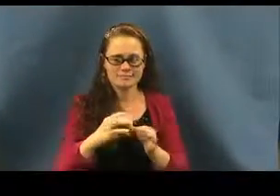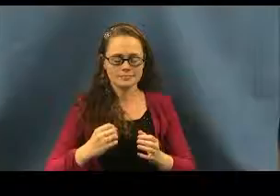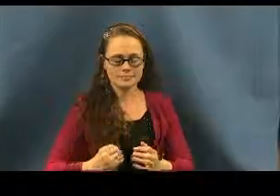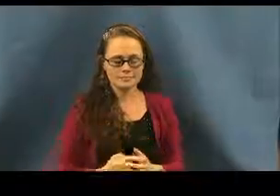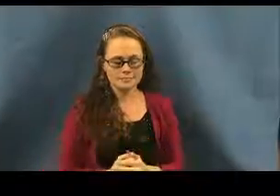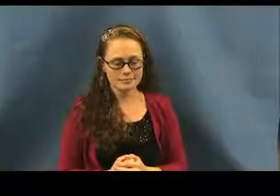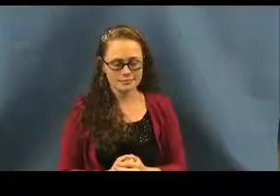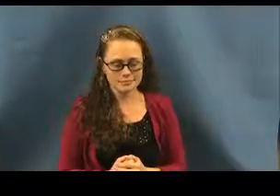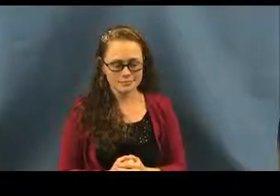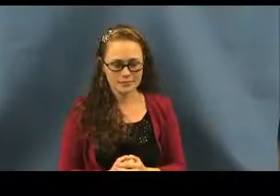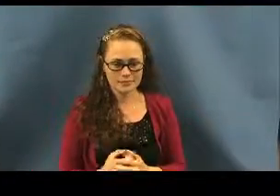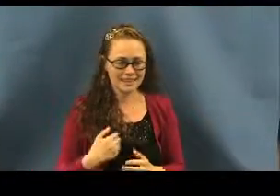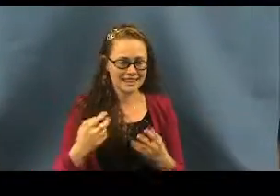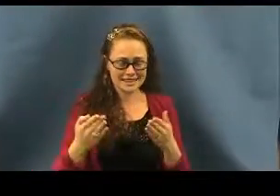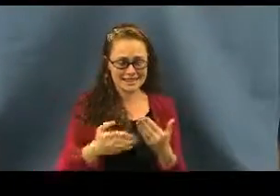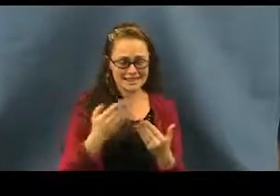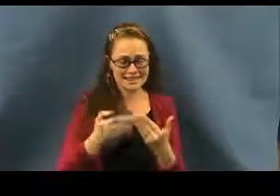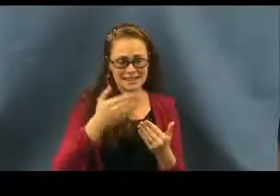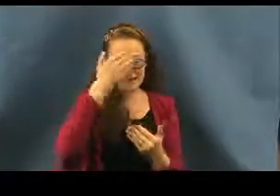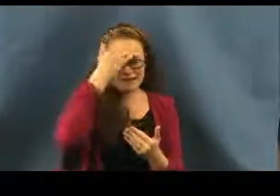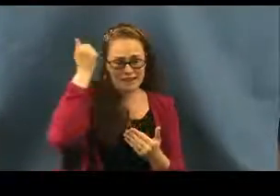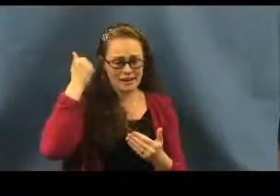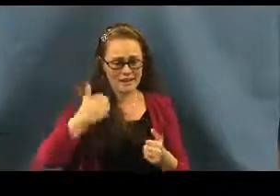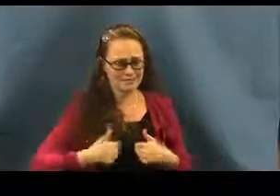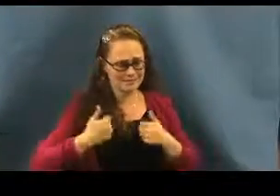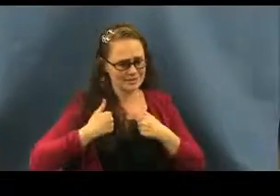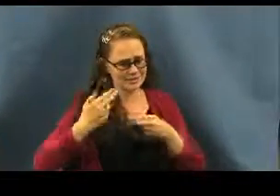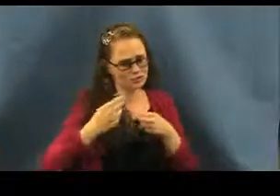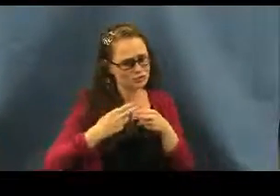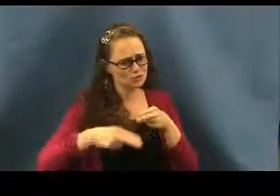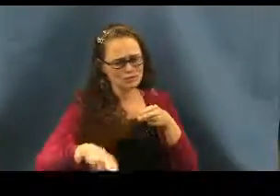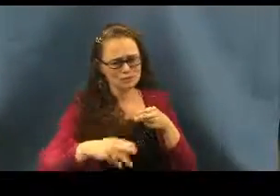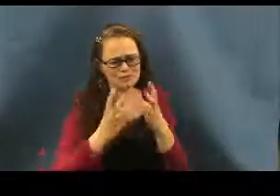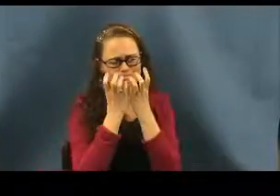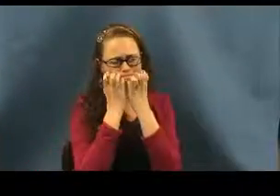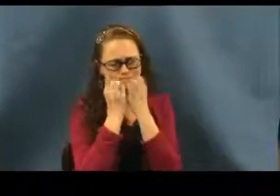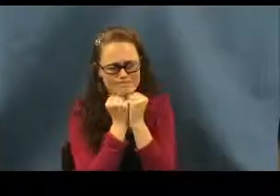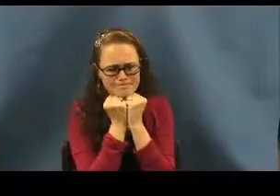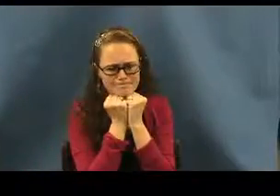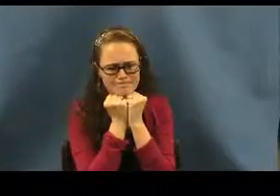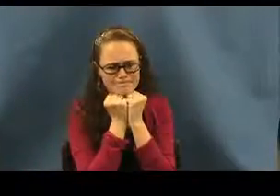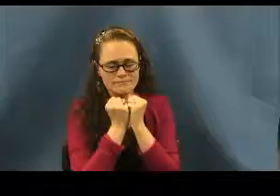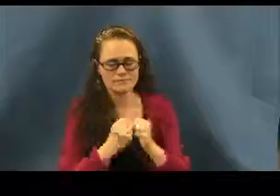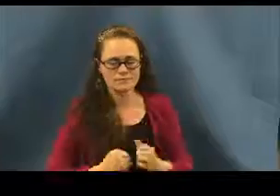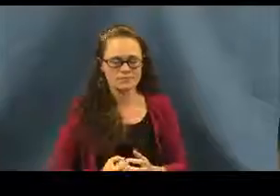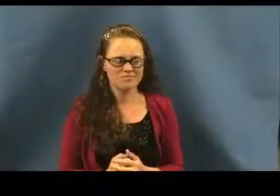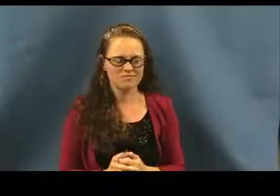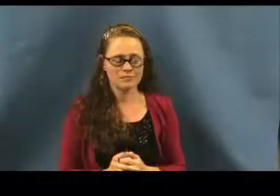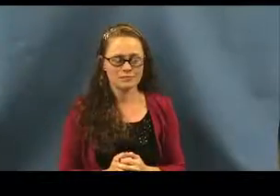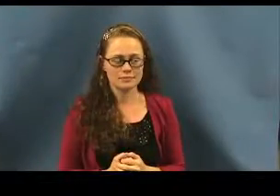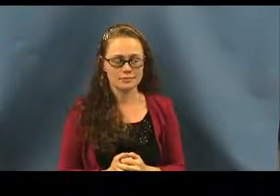is one of the most empowering things you can do. Thinking about death clarifies your life.